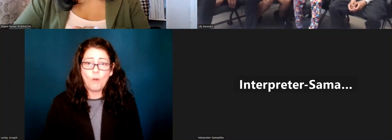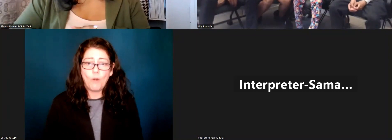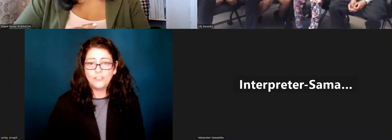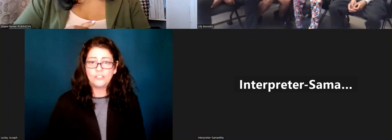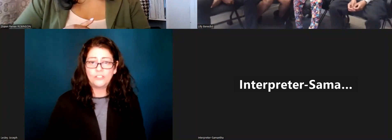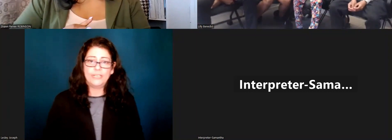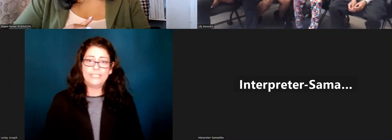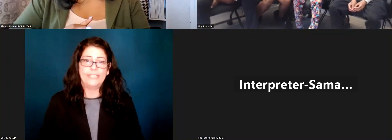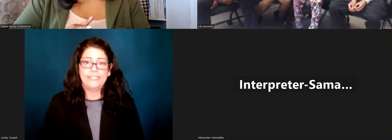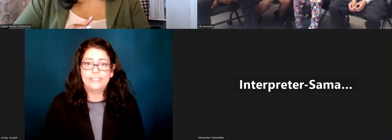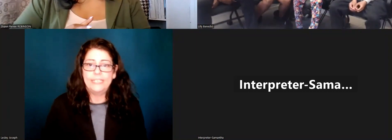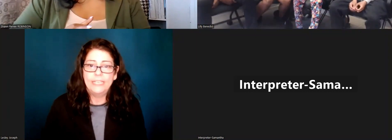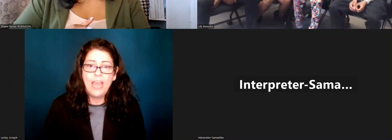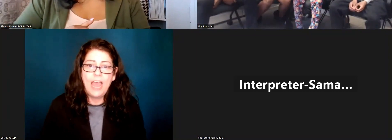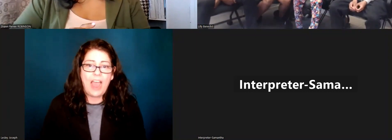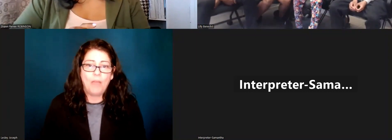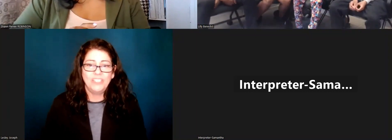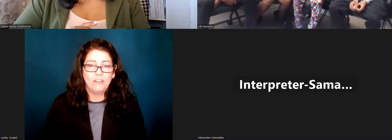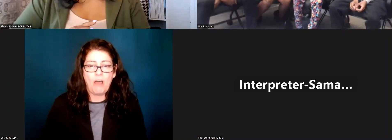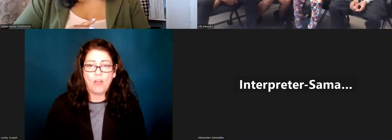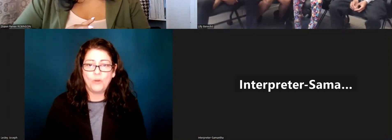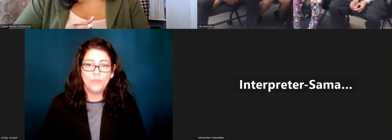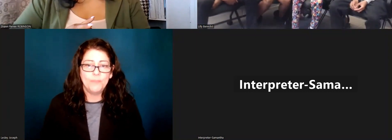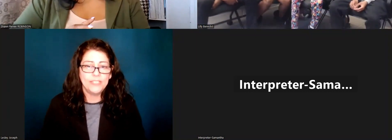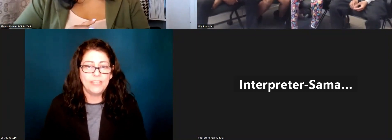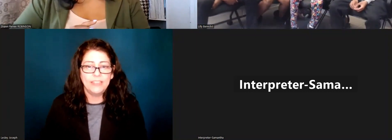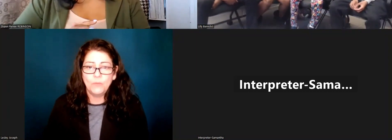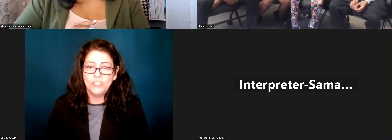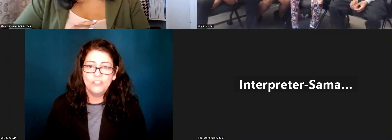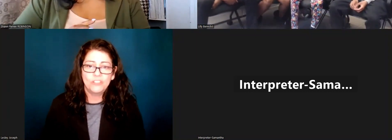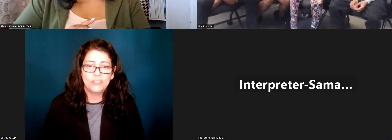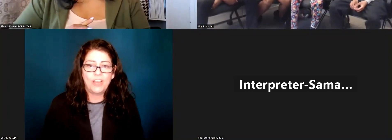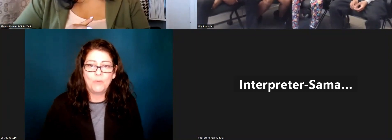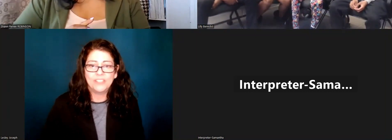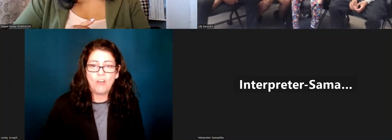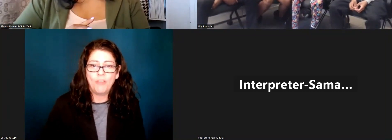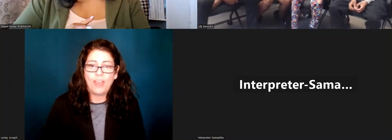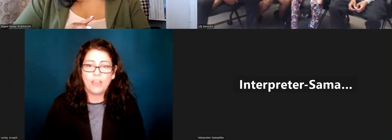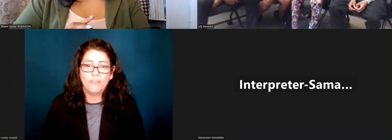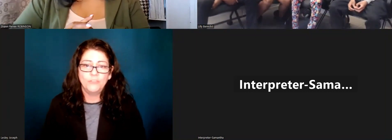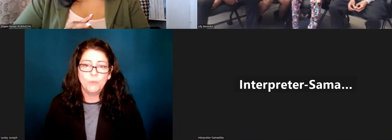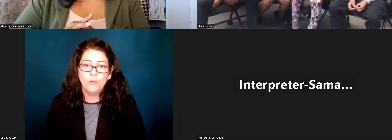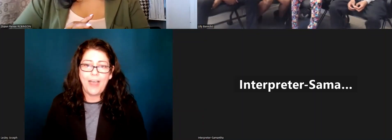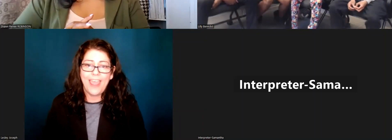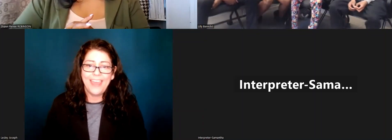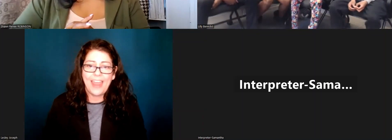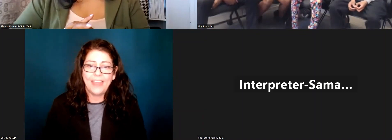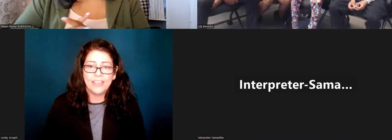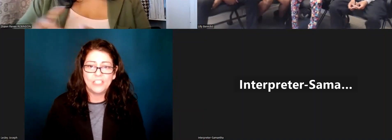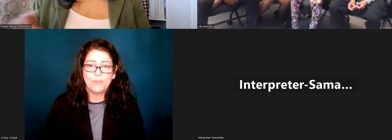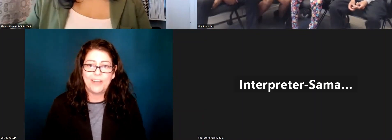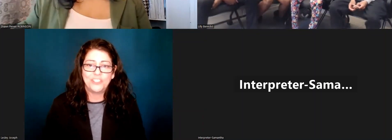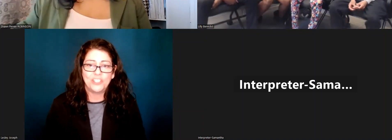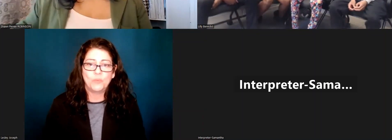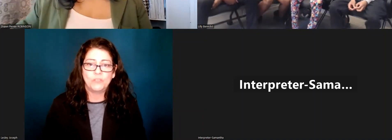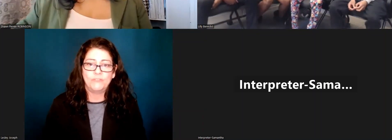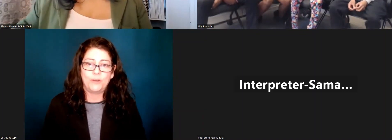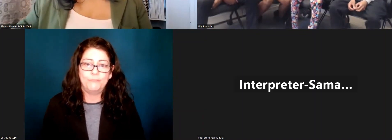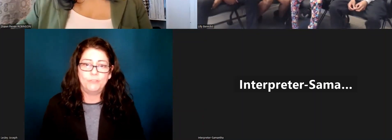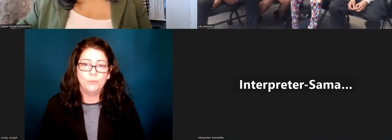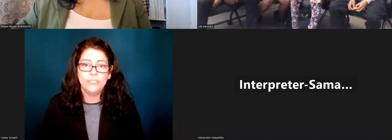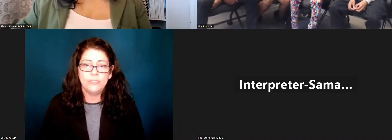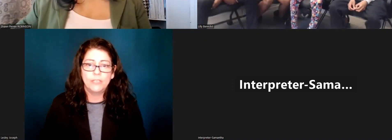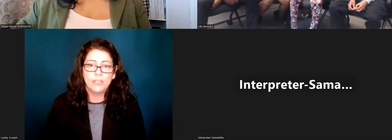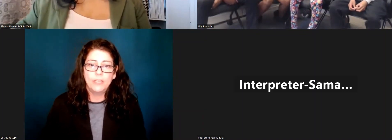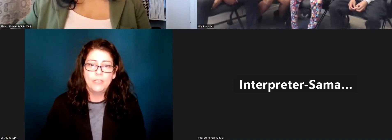Well, before I started CSD, I was a little awkward with my sign language. I wasn't all that comfortable. I had access, but I just wasn't